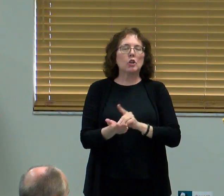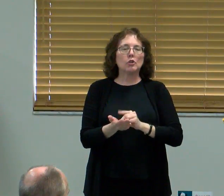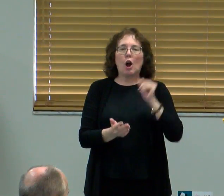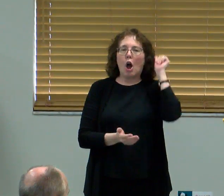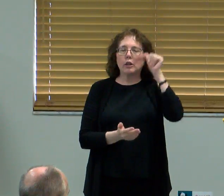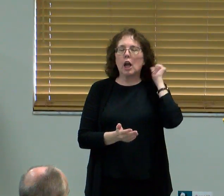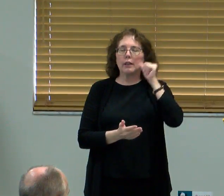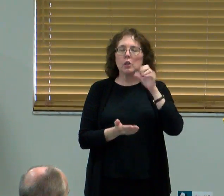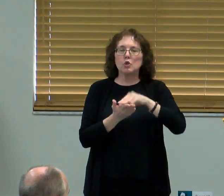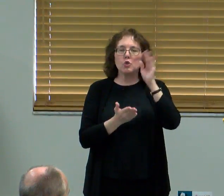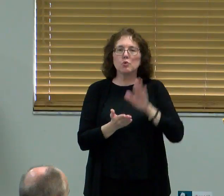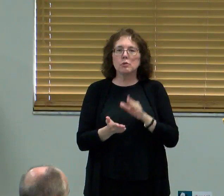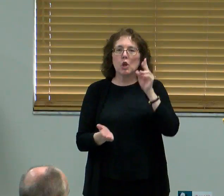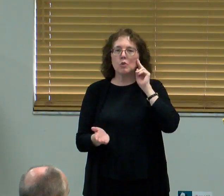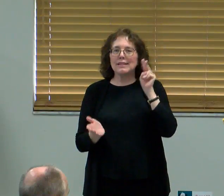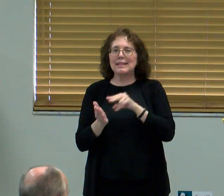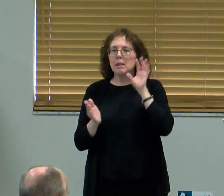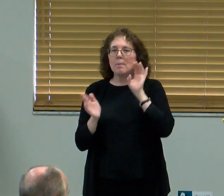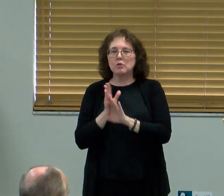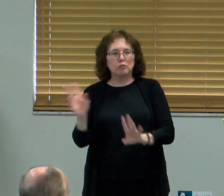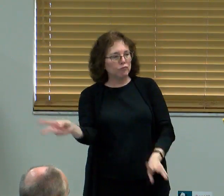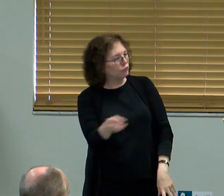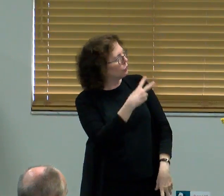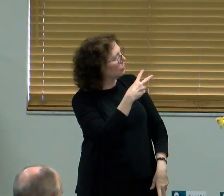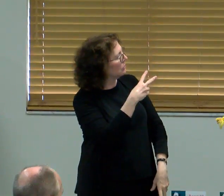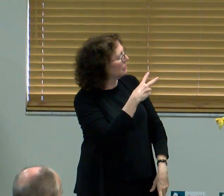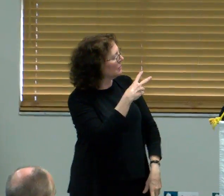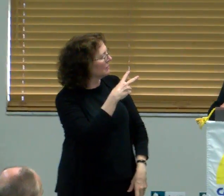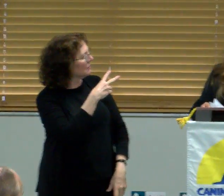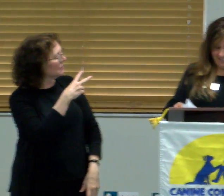whose picture you see on the screen. There's Lauren and Elroy.